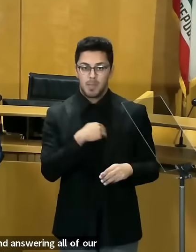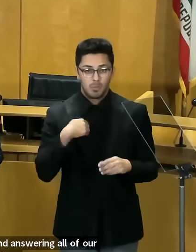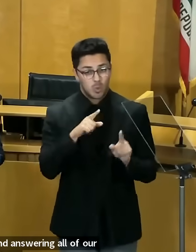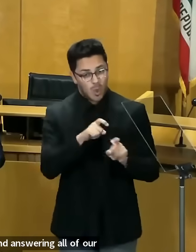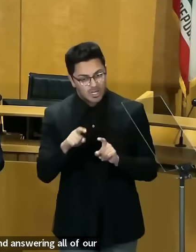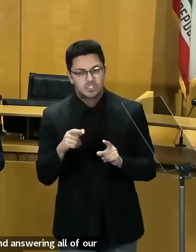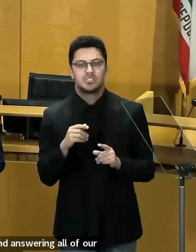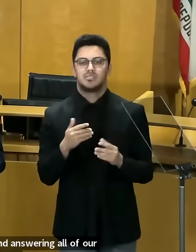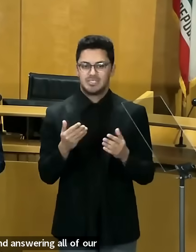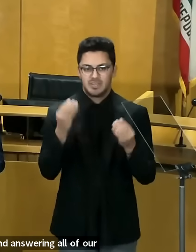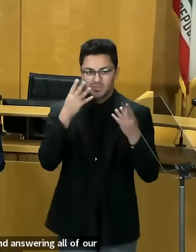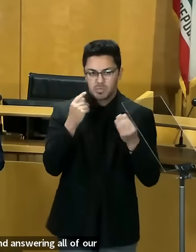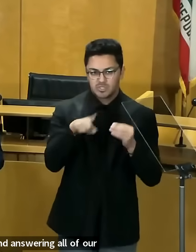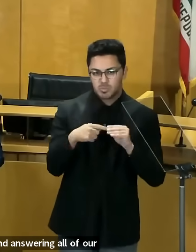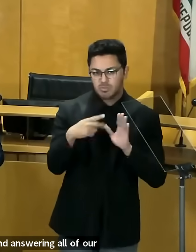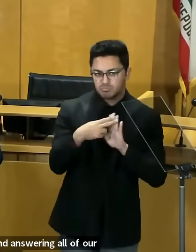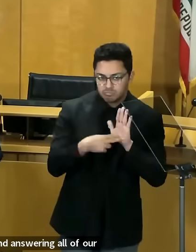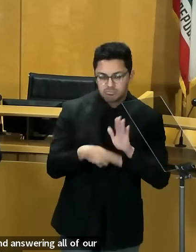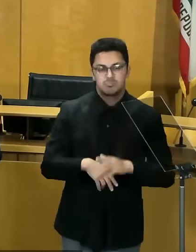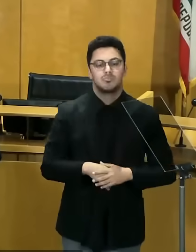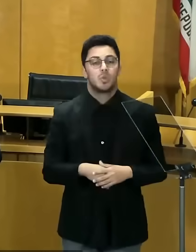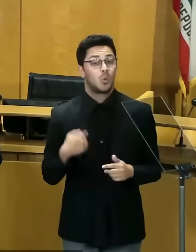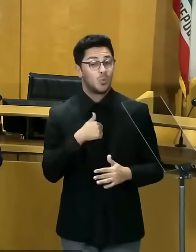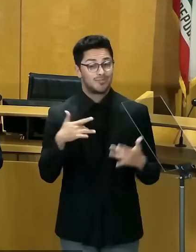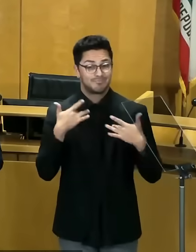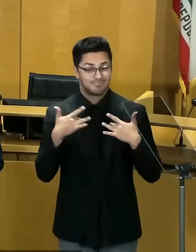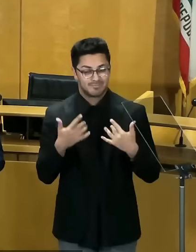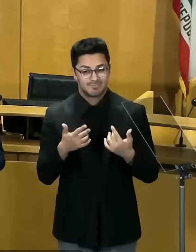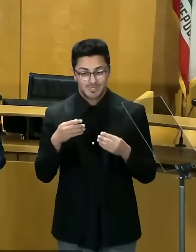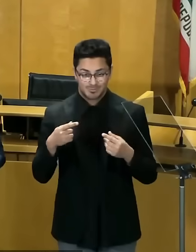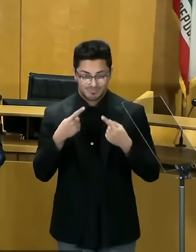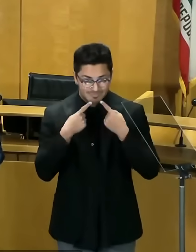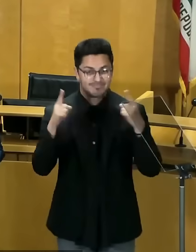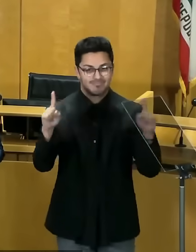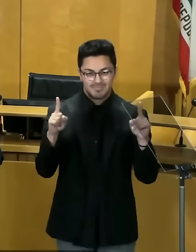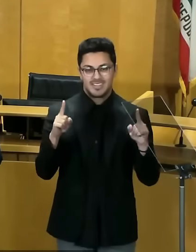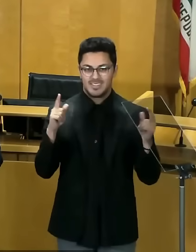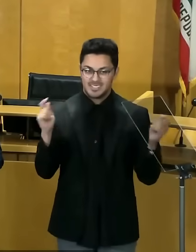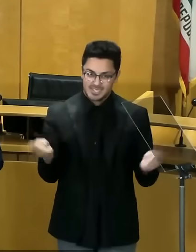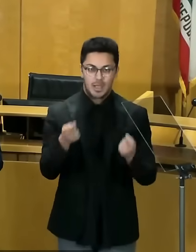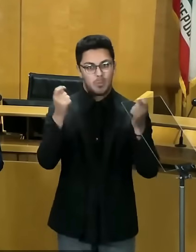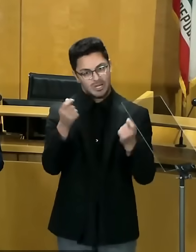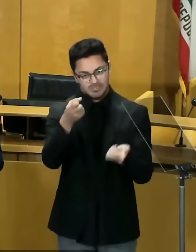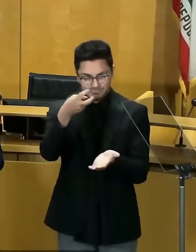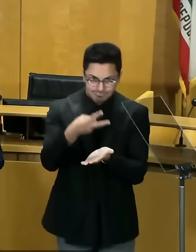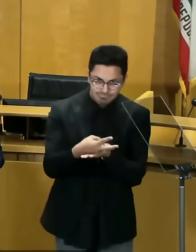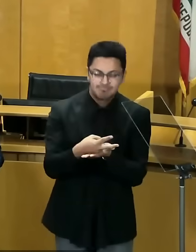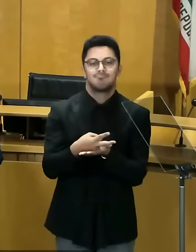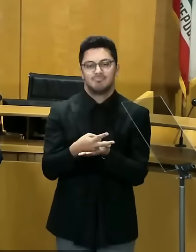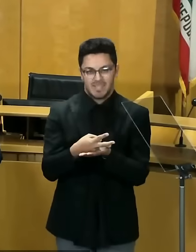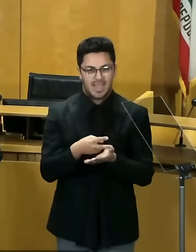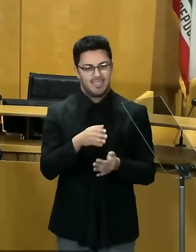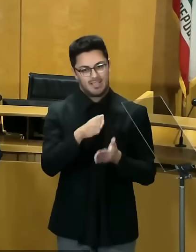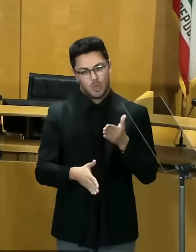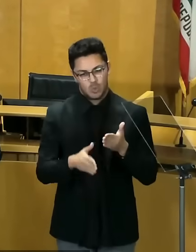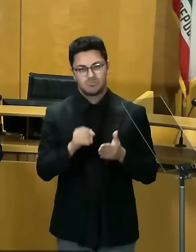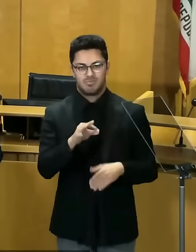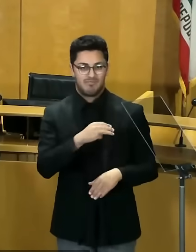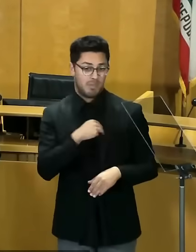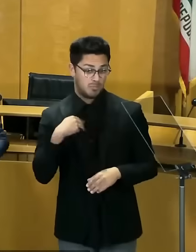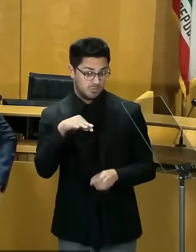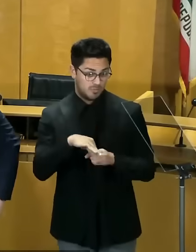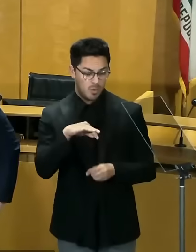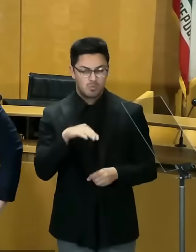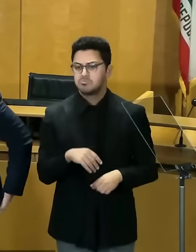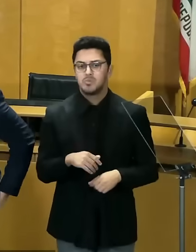to sharing those specifics, and we're eager to celebrate this contract's ratification at the conclusion of the membership vote. But the